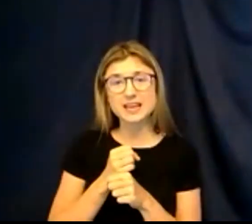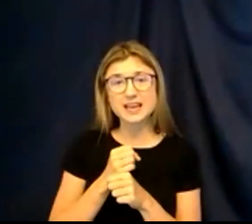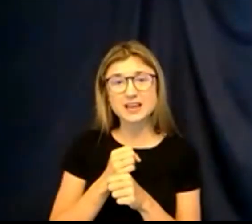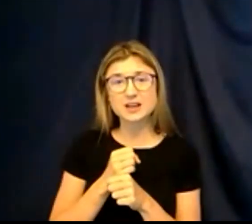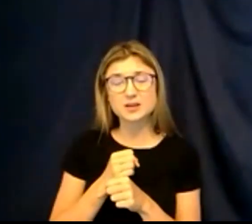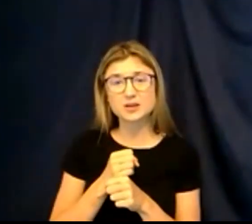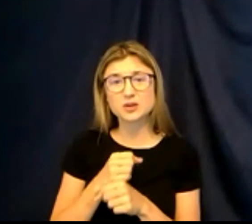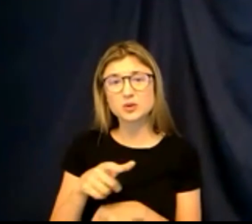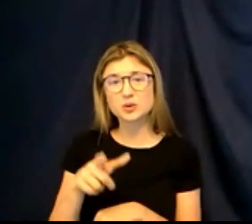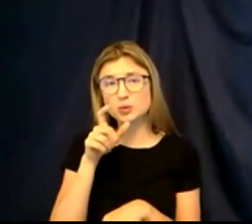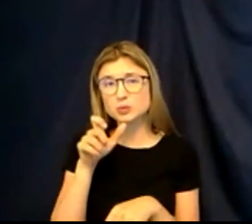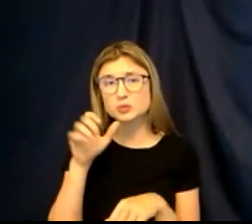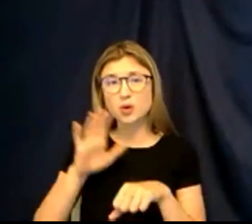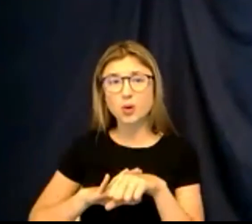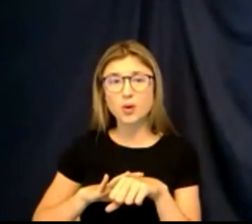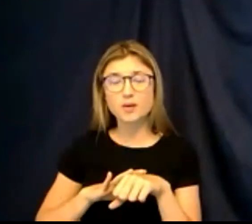whoever is on the